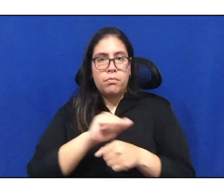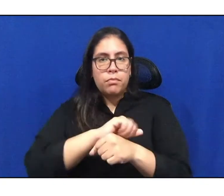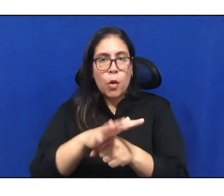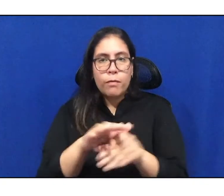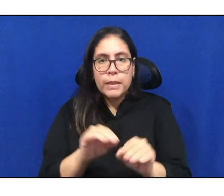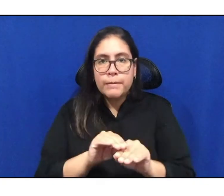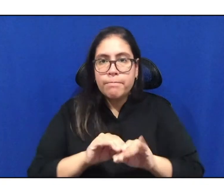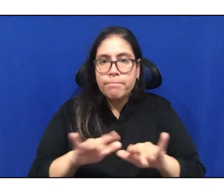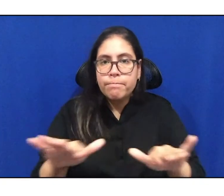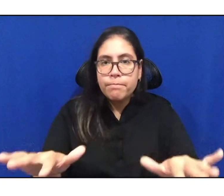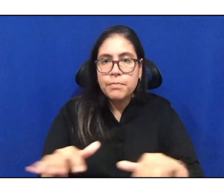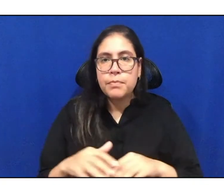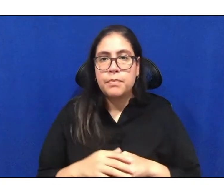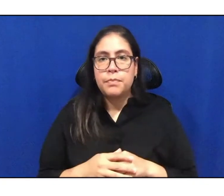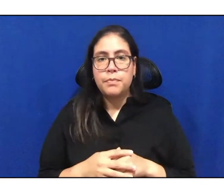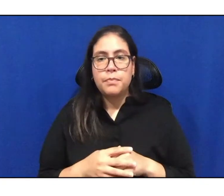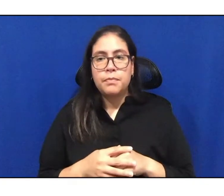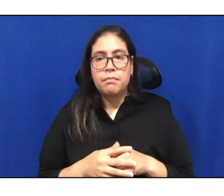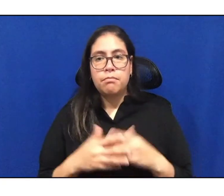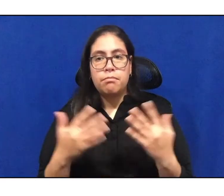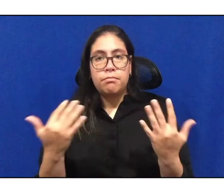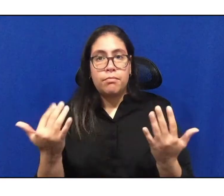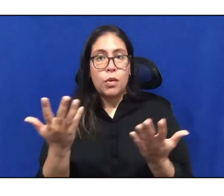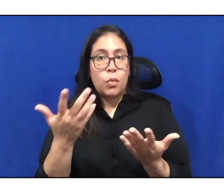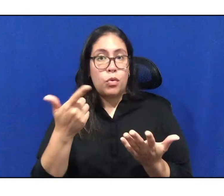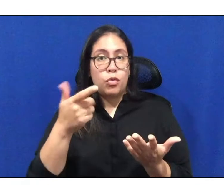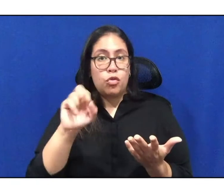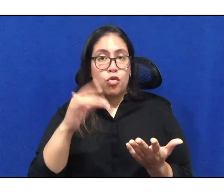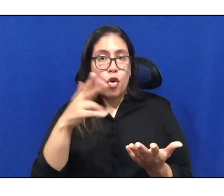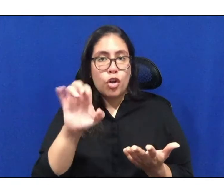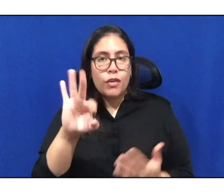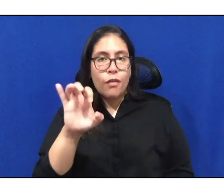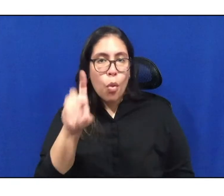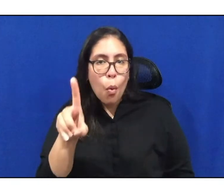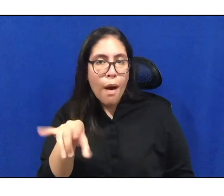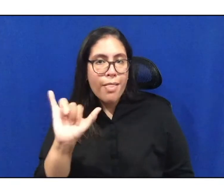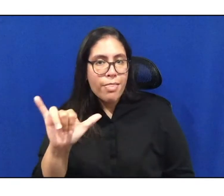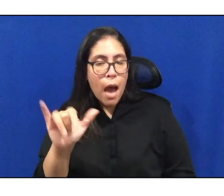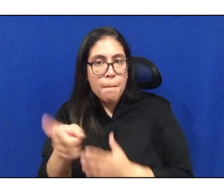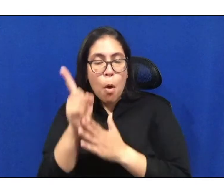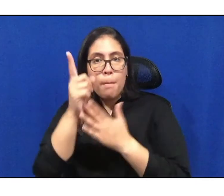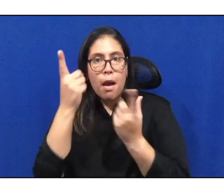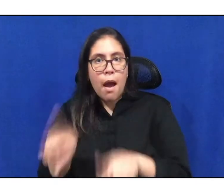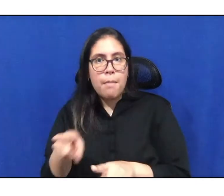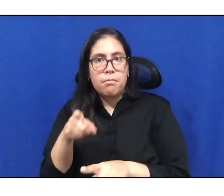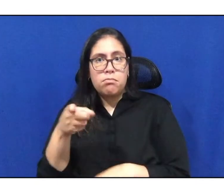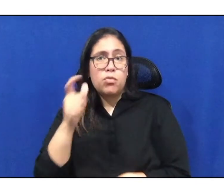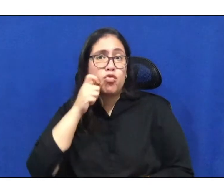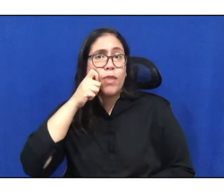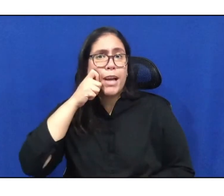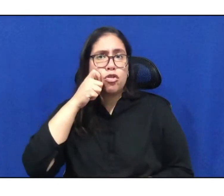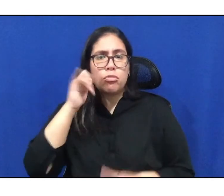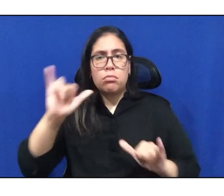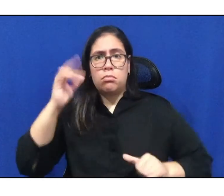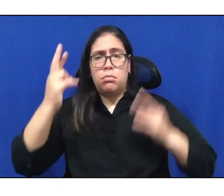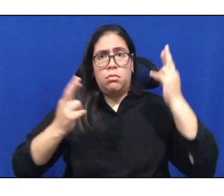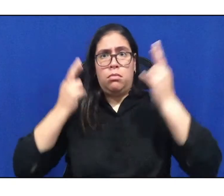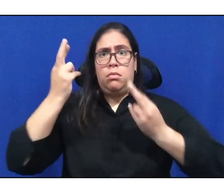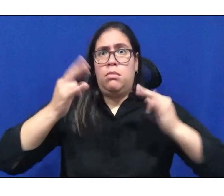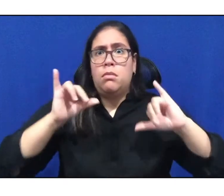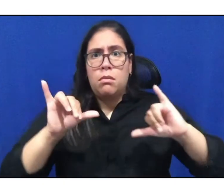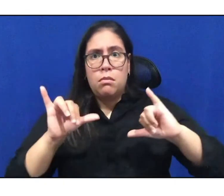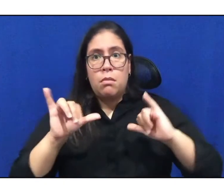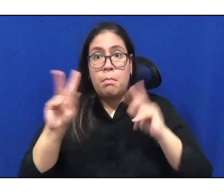this, with the George Floyd moment, it's a racial reckoning, right? People couldn't look